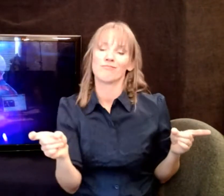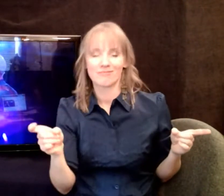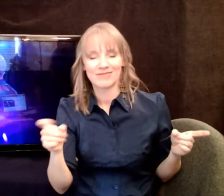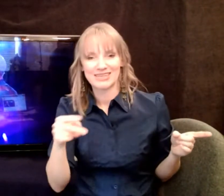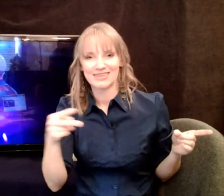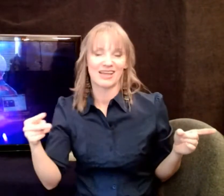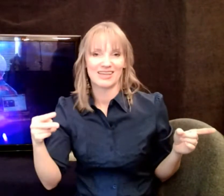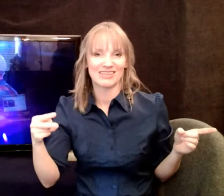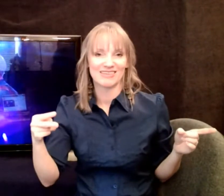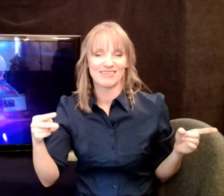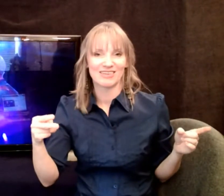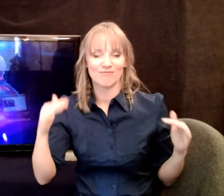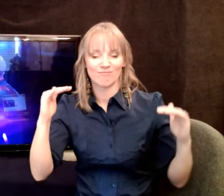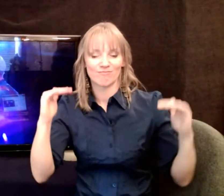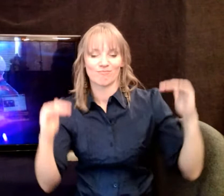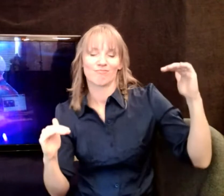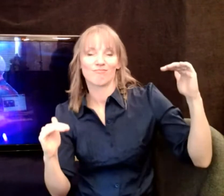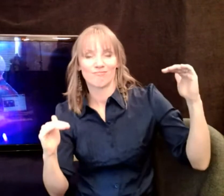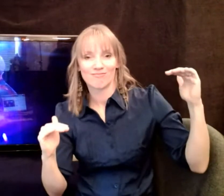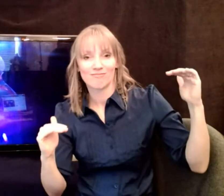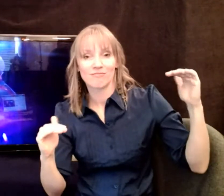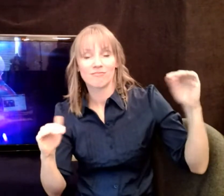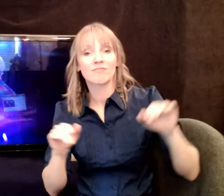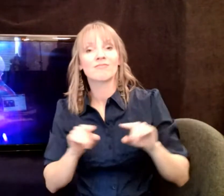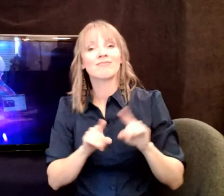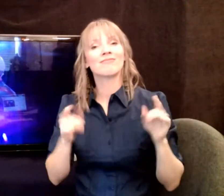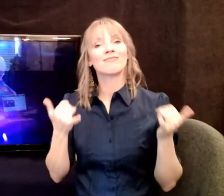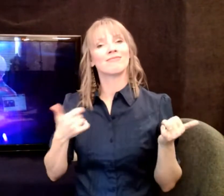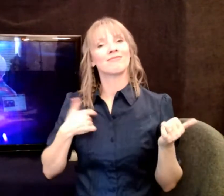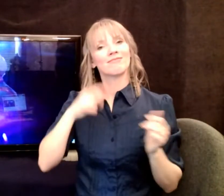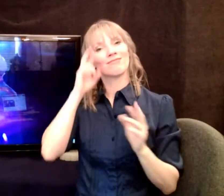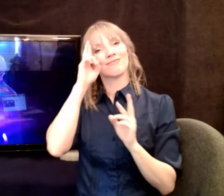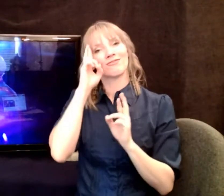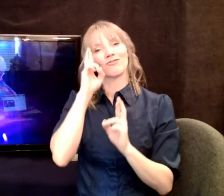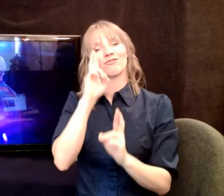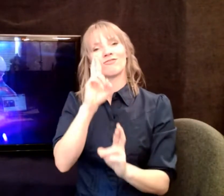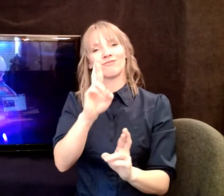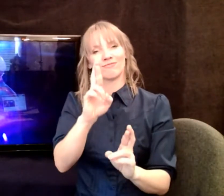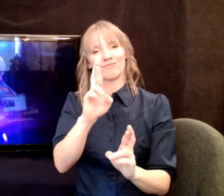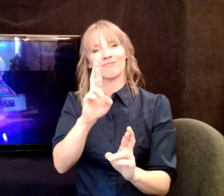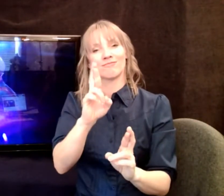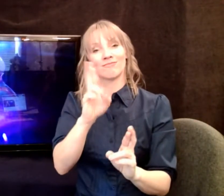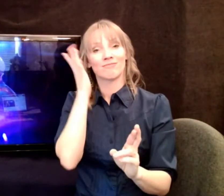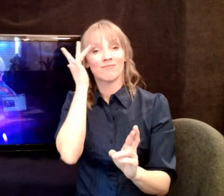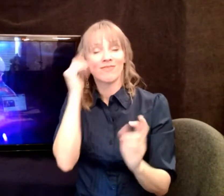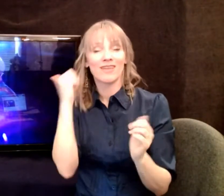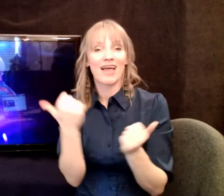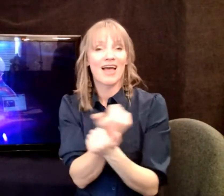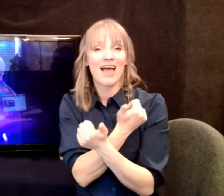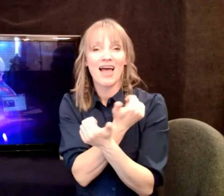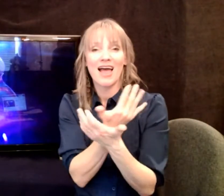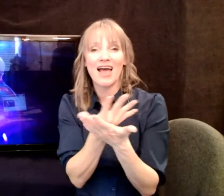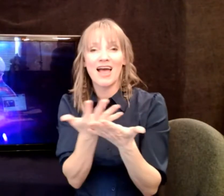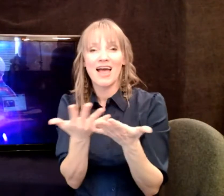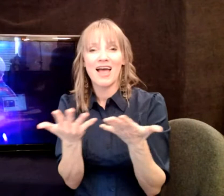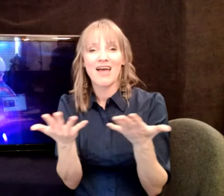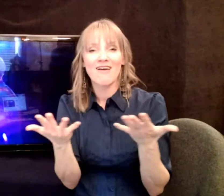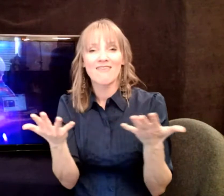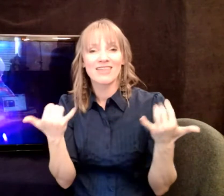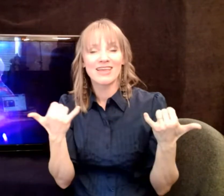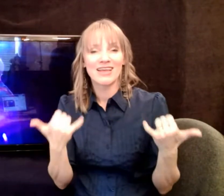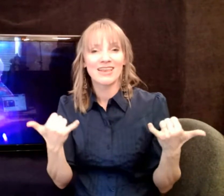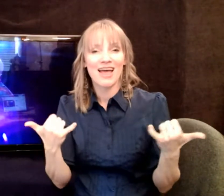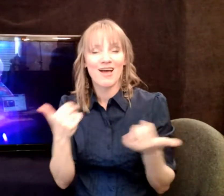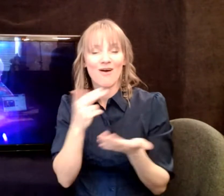hand-me-down. But I walk it with the ribbon, 'cause everything's holy